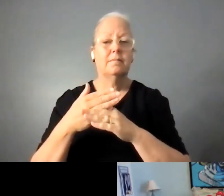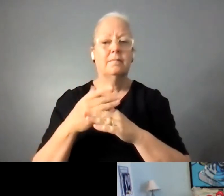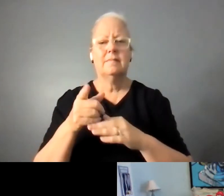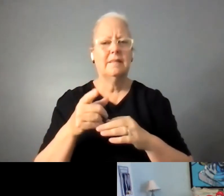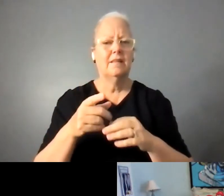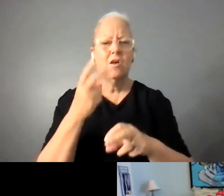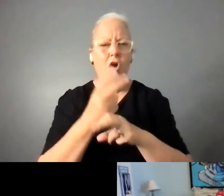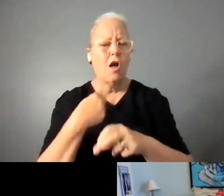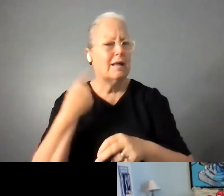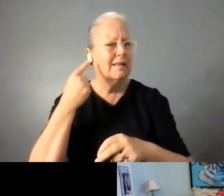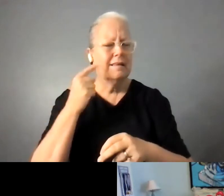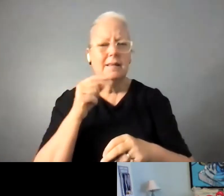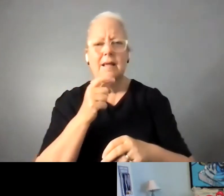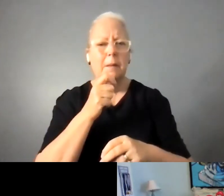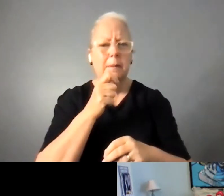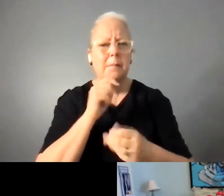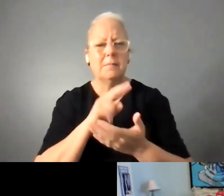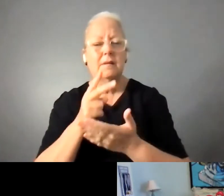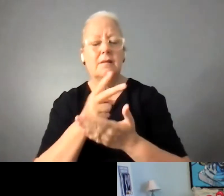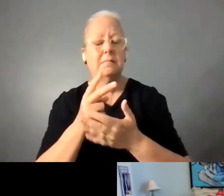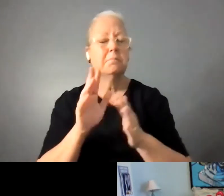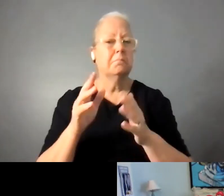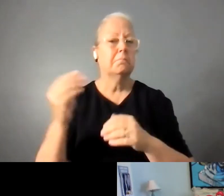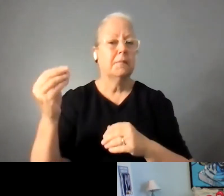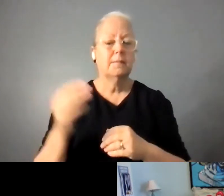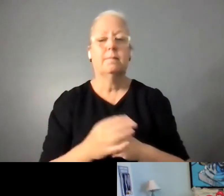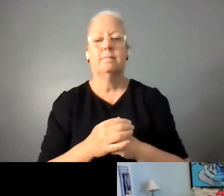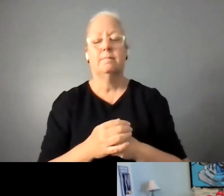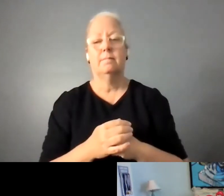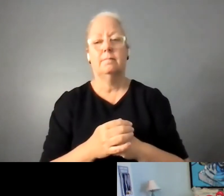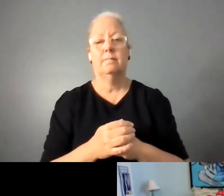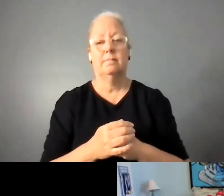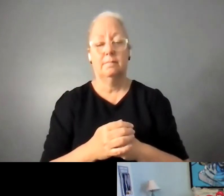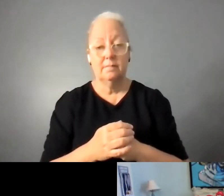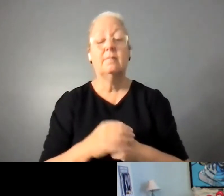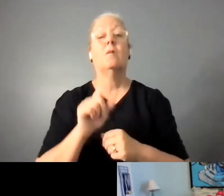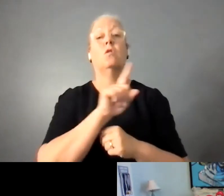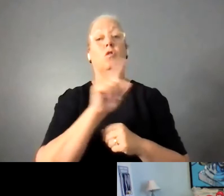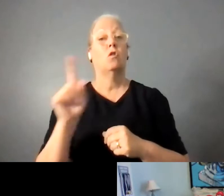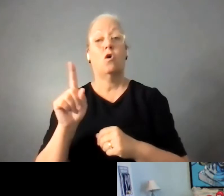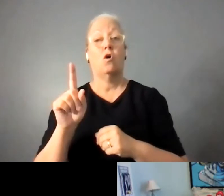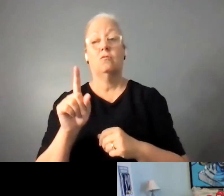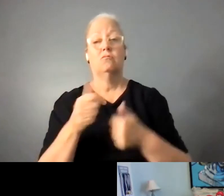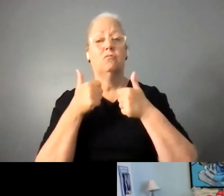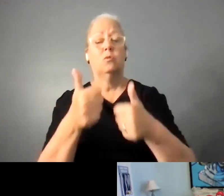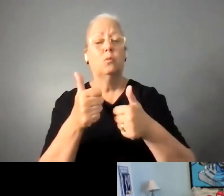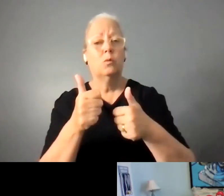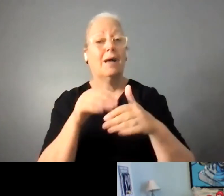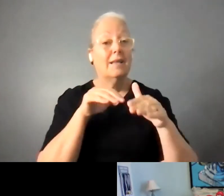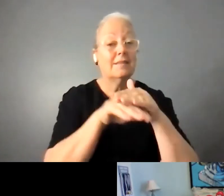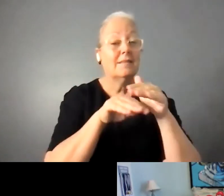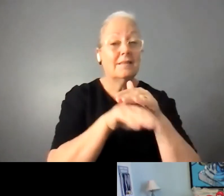hear. But if we have lack of access, then we just